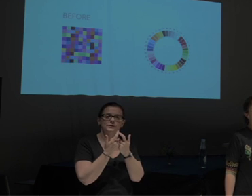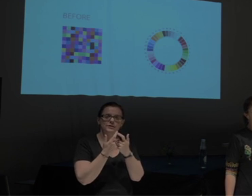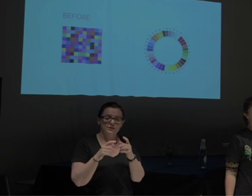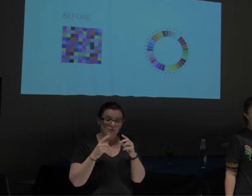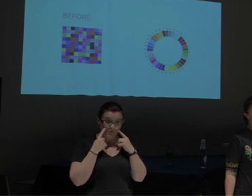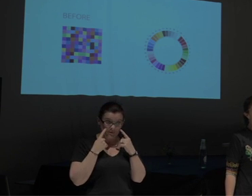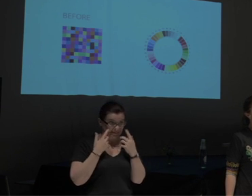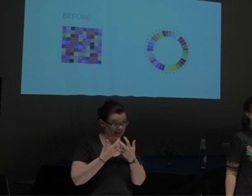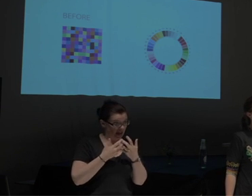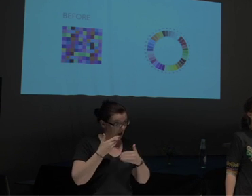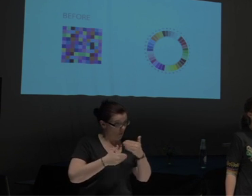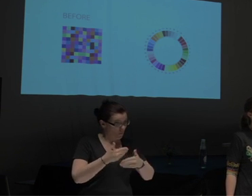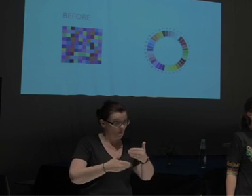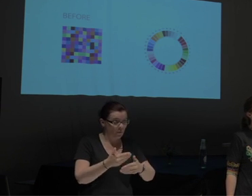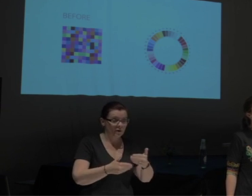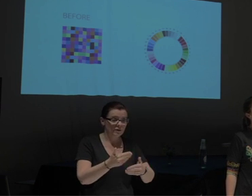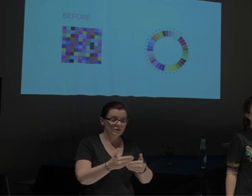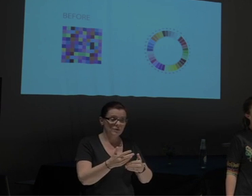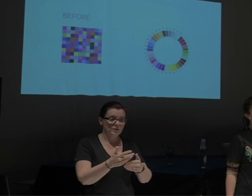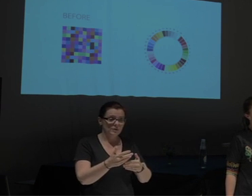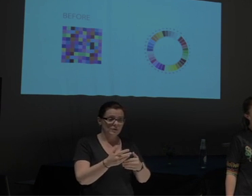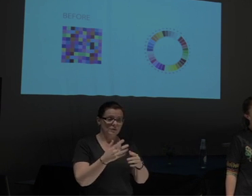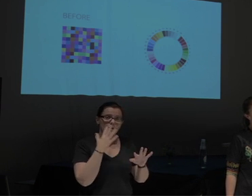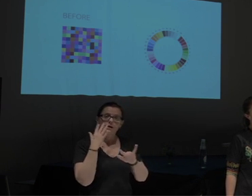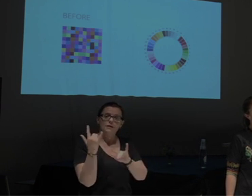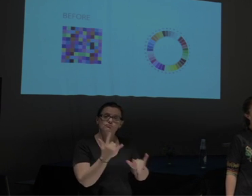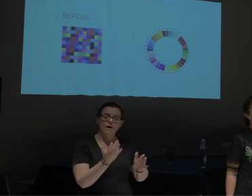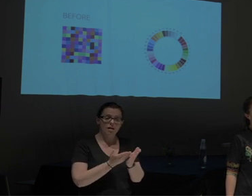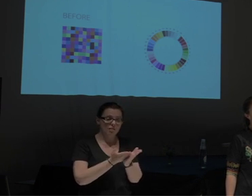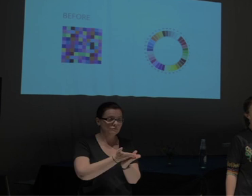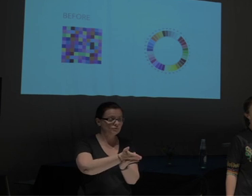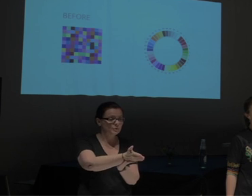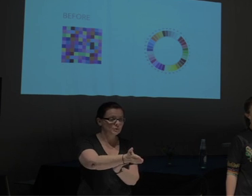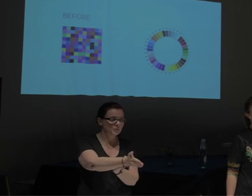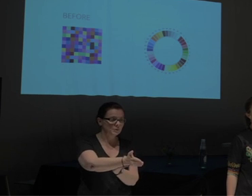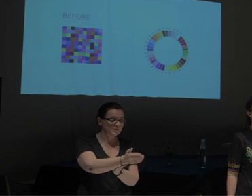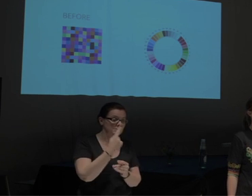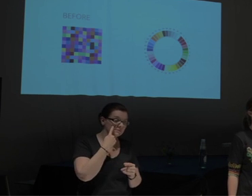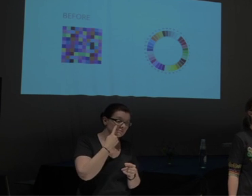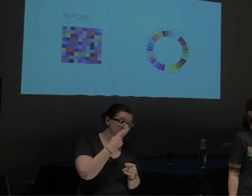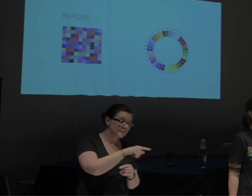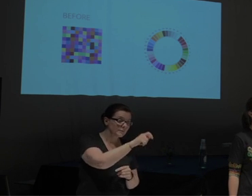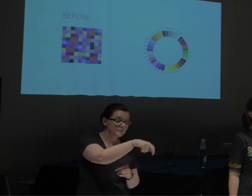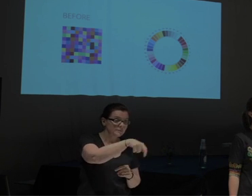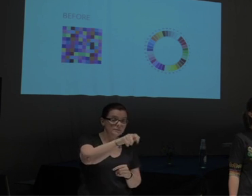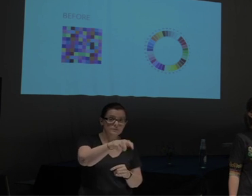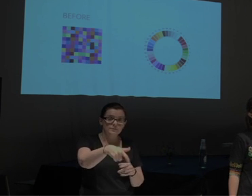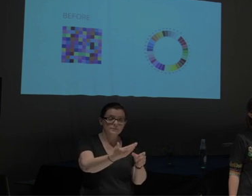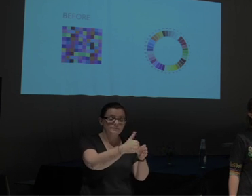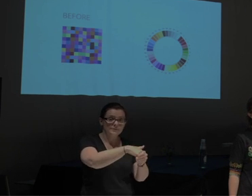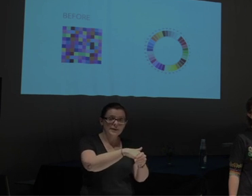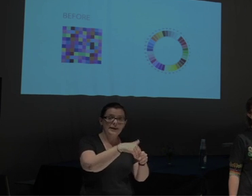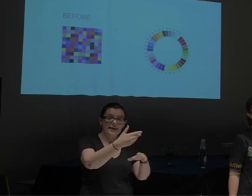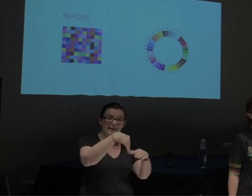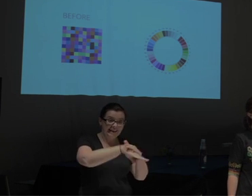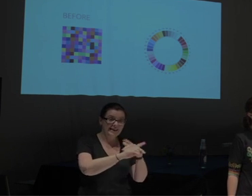see what happens over a course of the trial, to see if participants, patrons in these cafes,